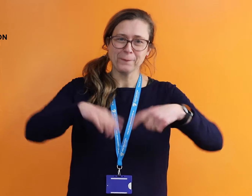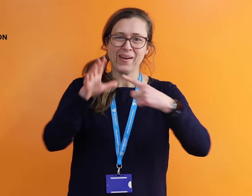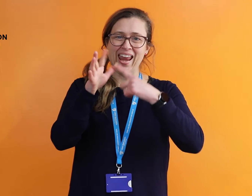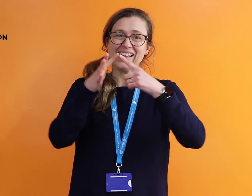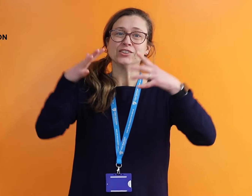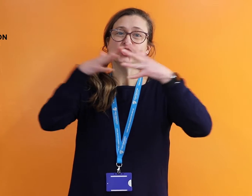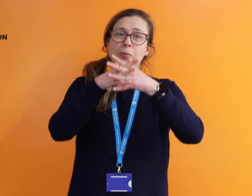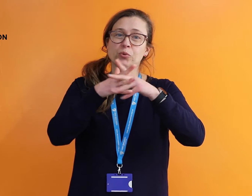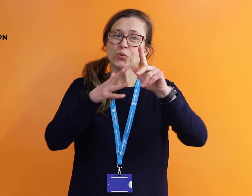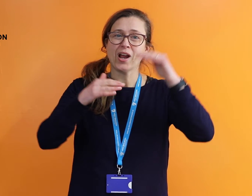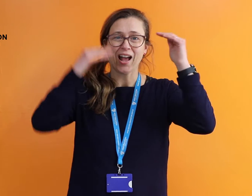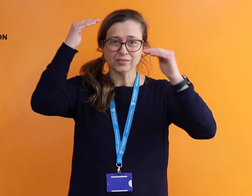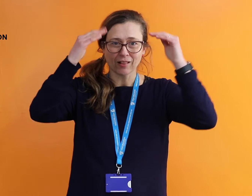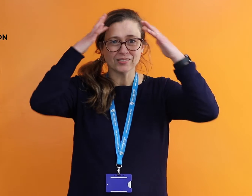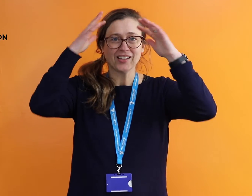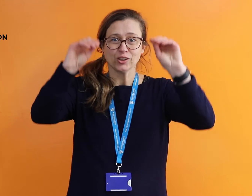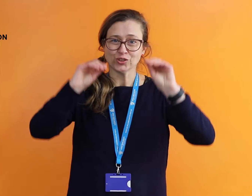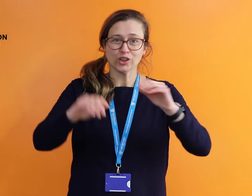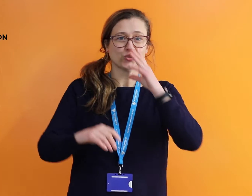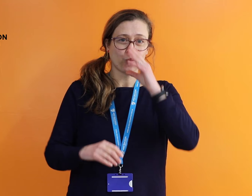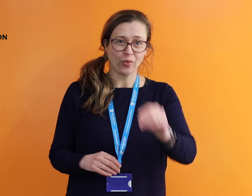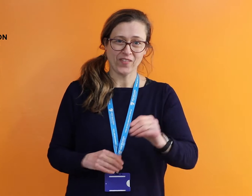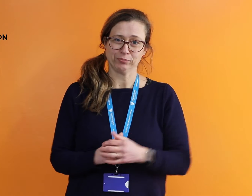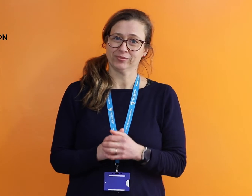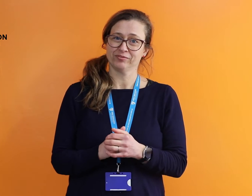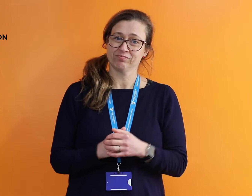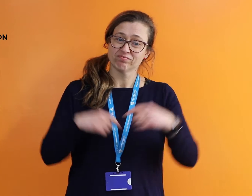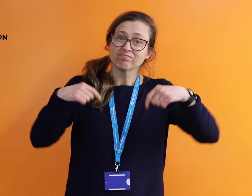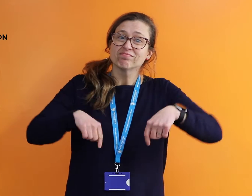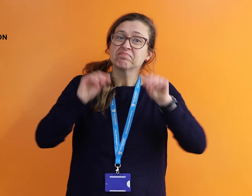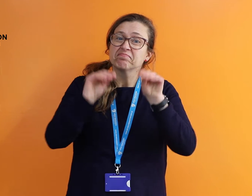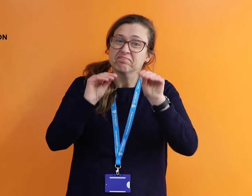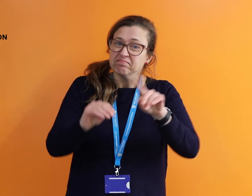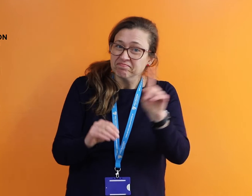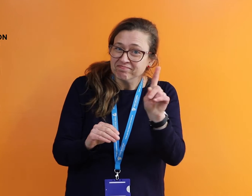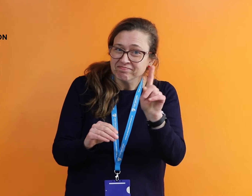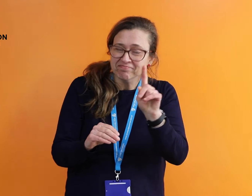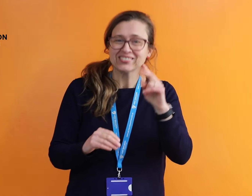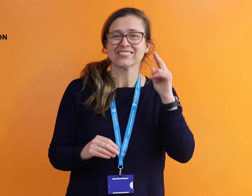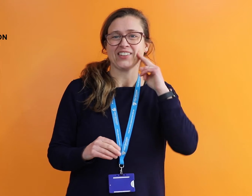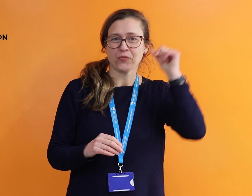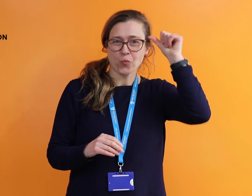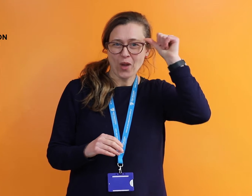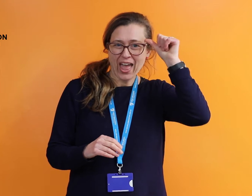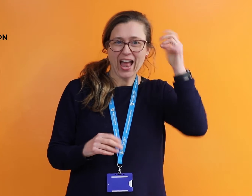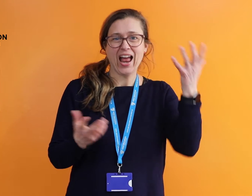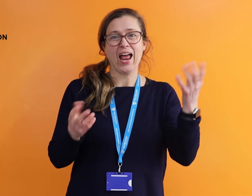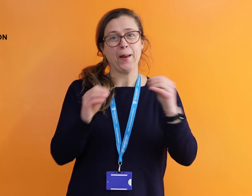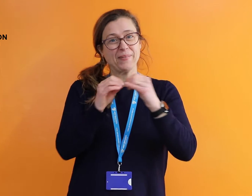Hello, welcome to AEW, Adult Education Wolverhampton. So here we teach what? Deaf